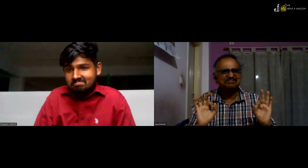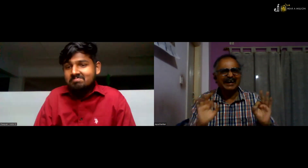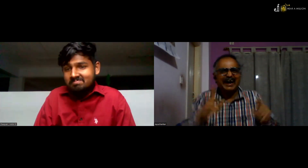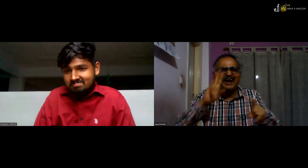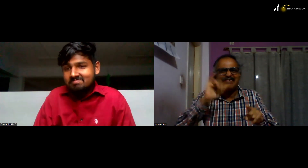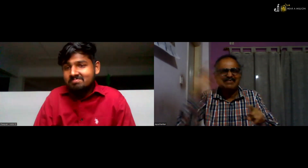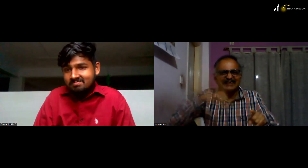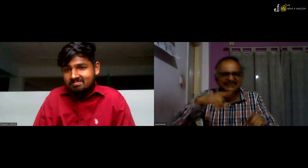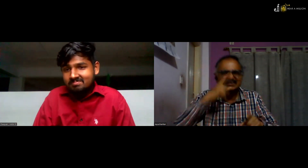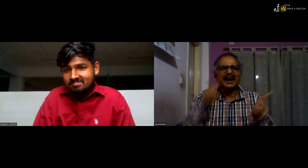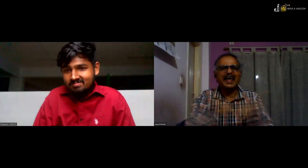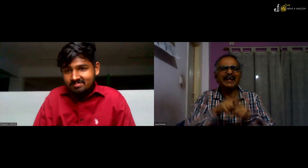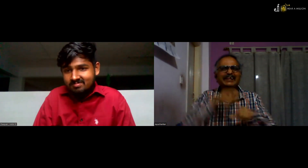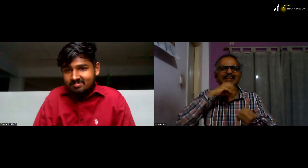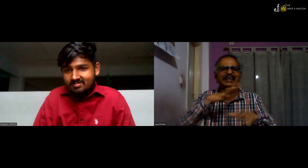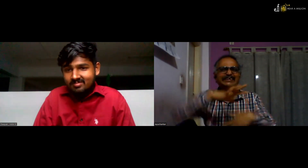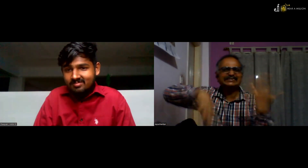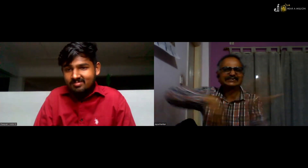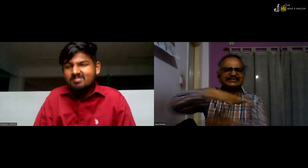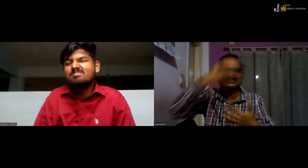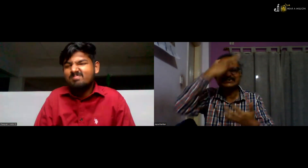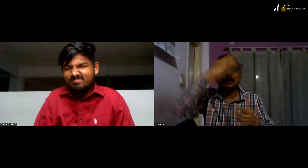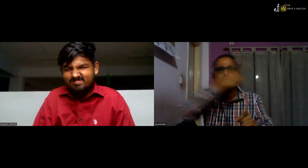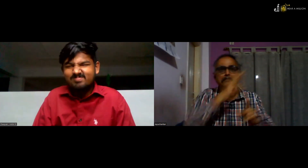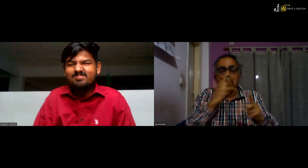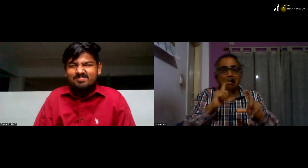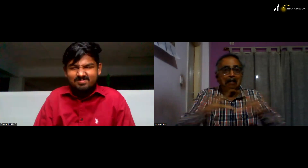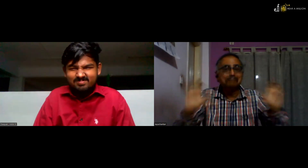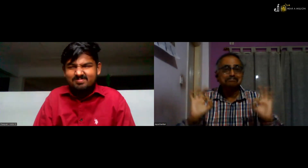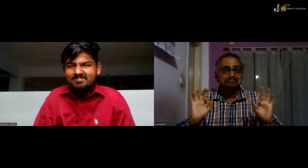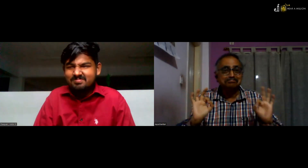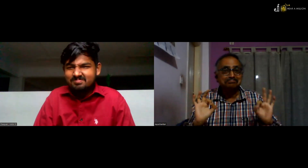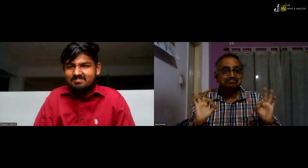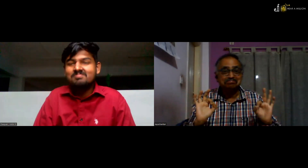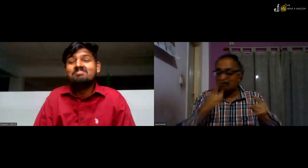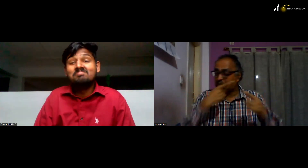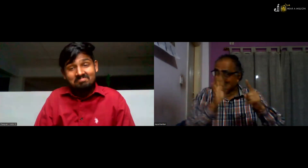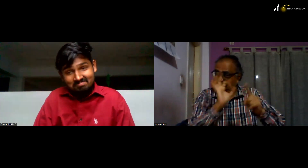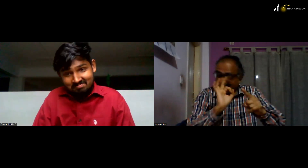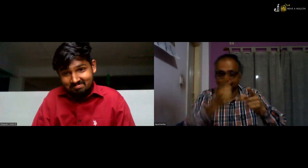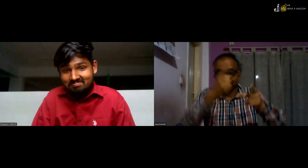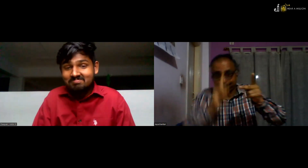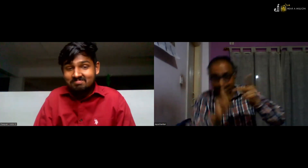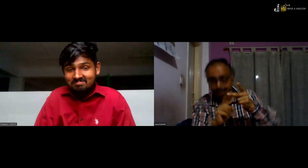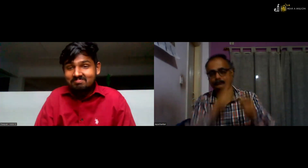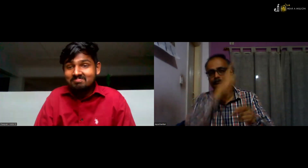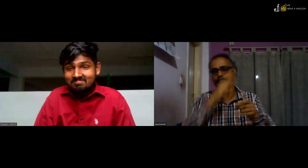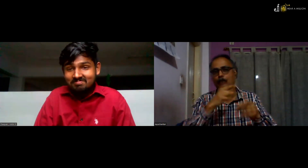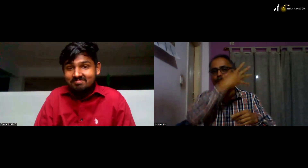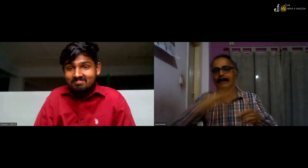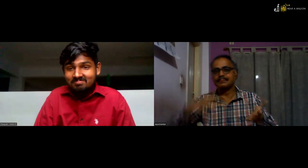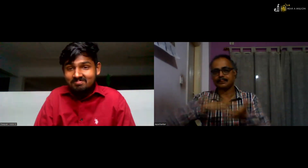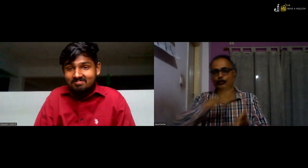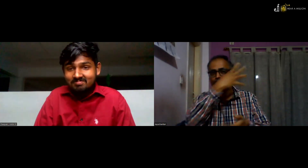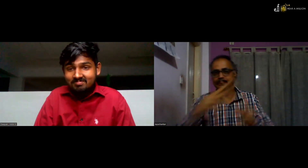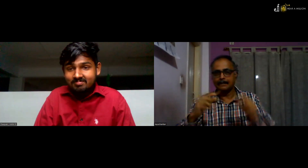is usually closed. So it looks so great, and but now the things, and I mean, when we see